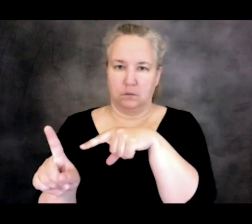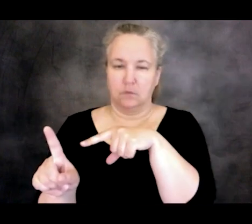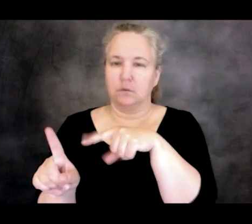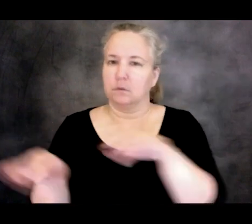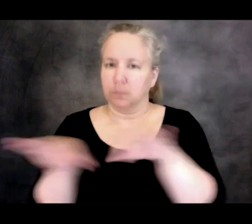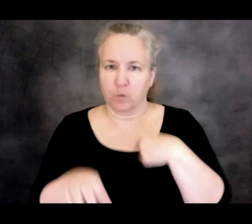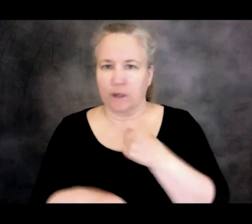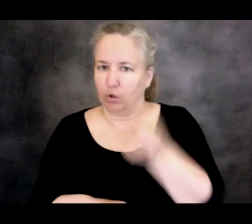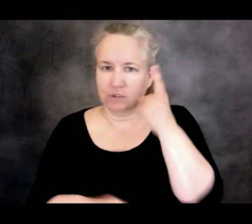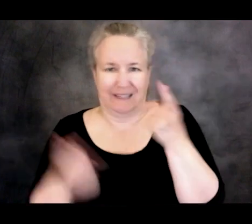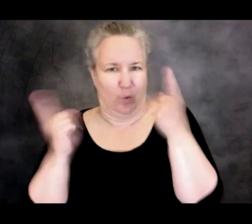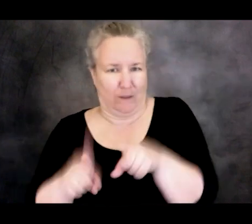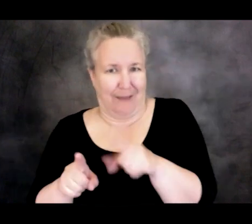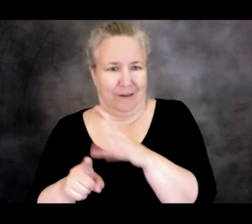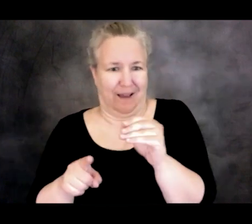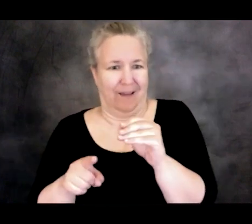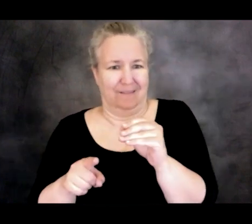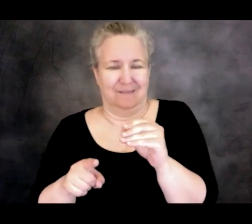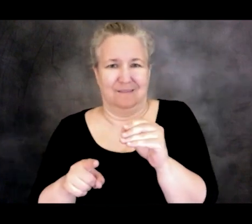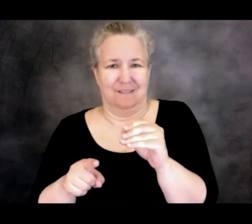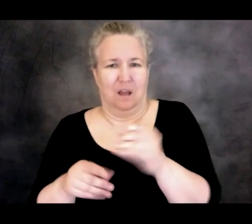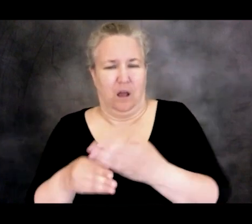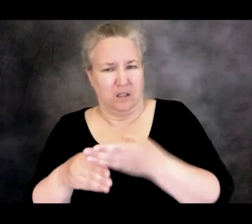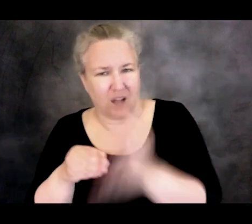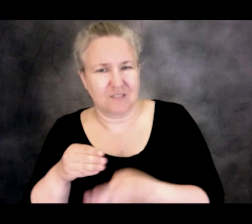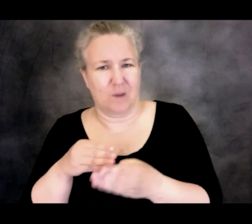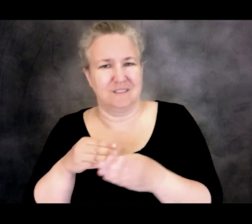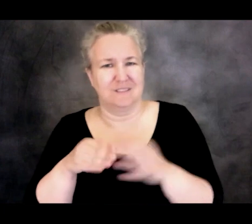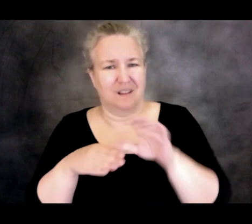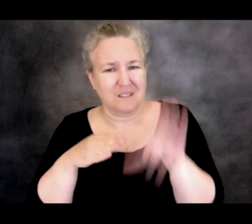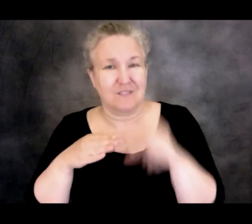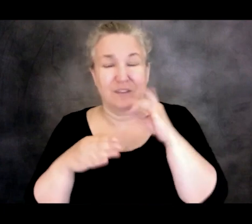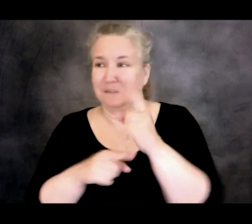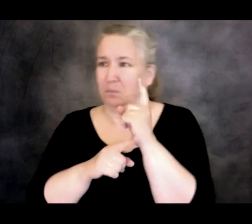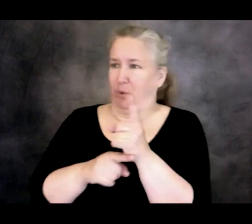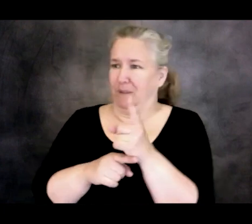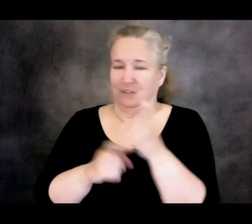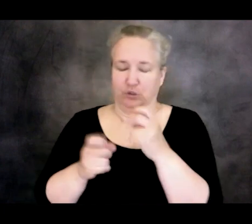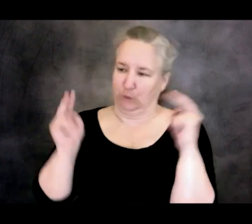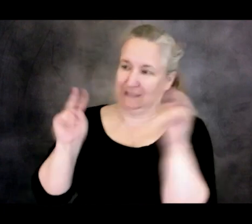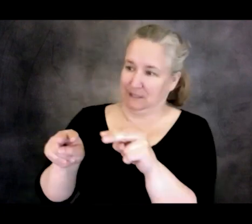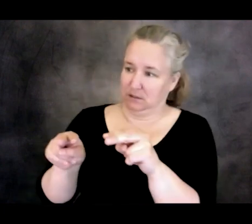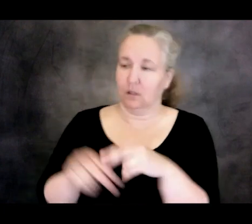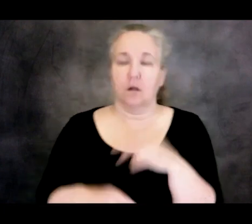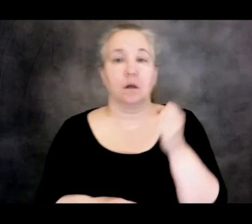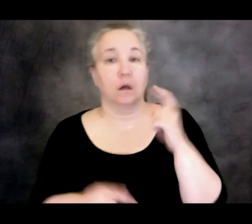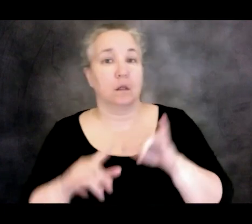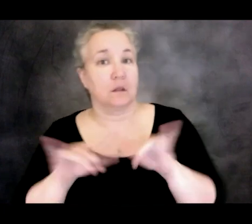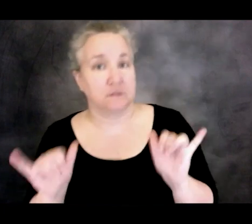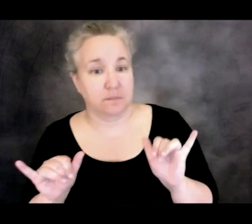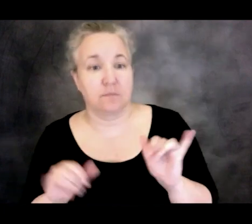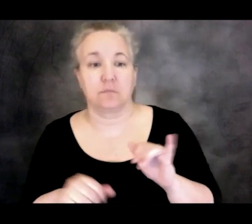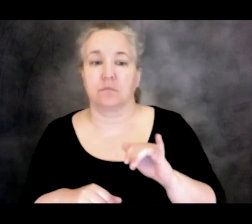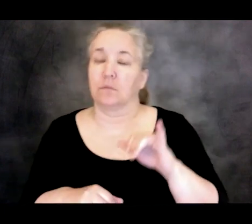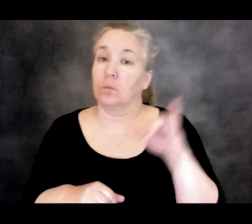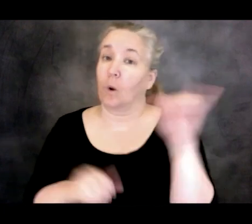happening and the implications and consequences of this particular moment. However, it is